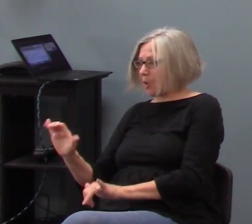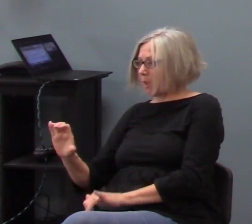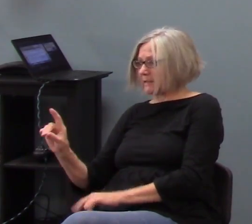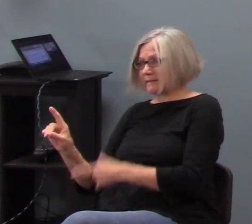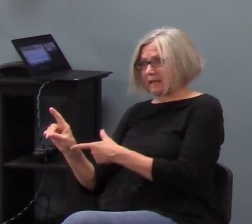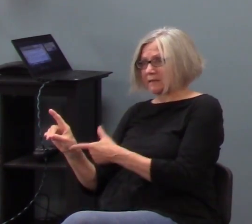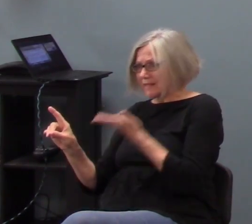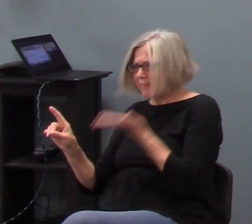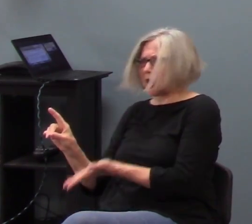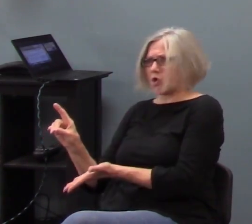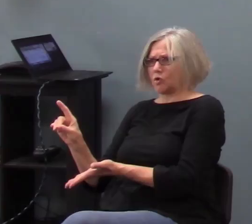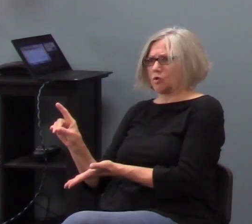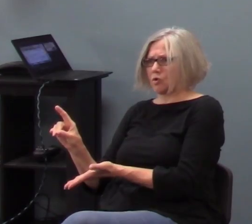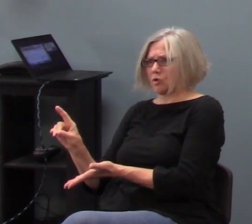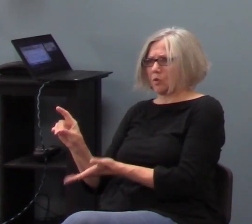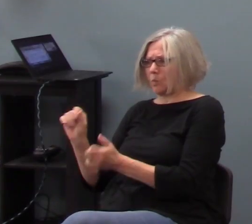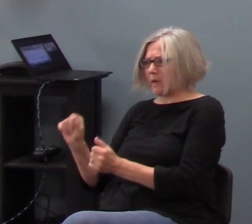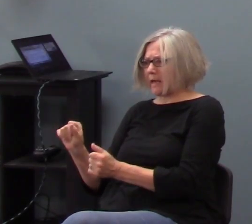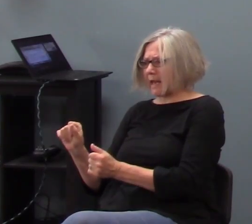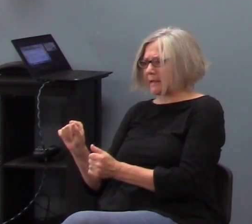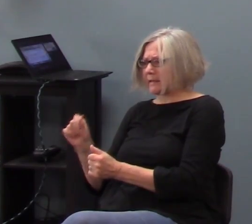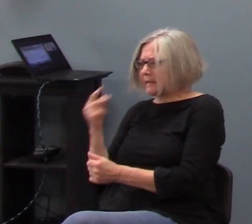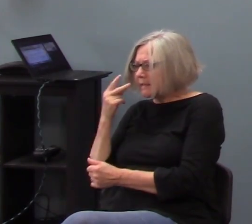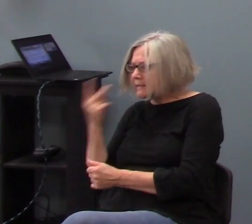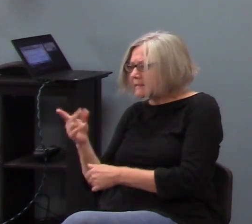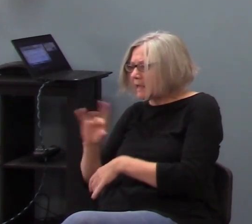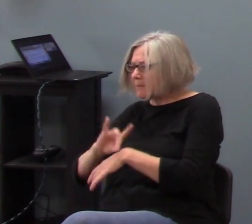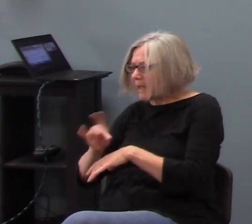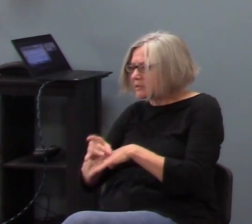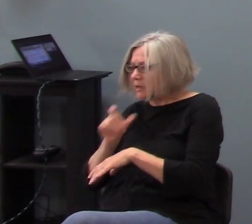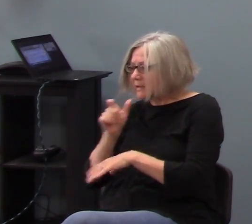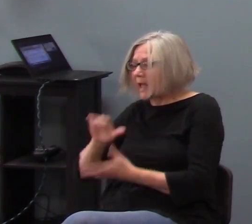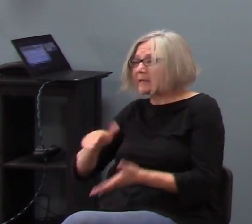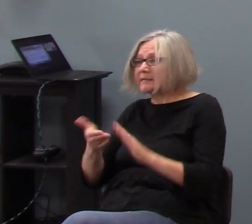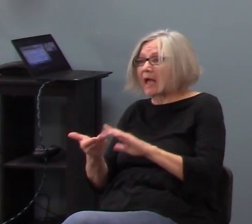there. We can watch bacteria not die from